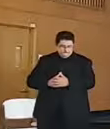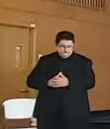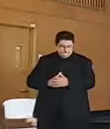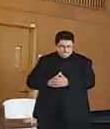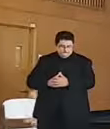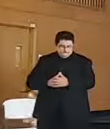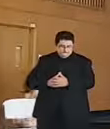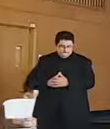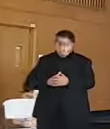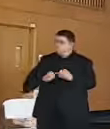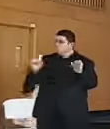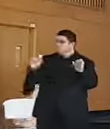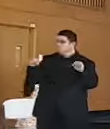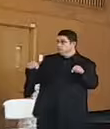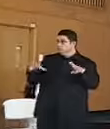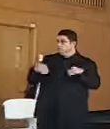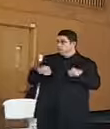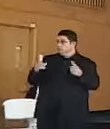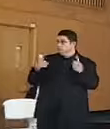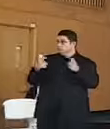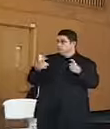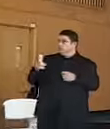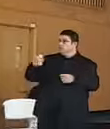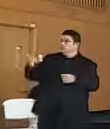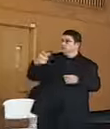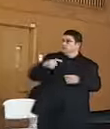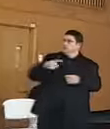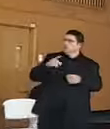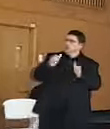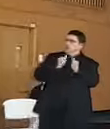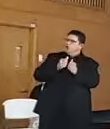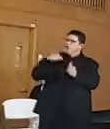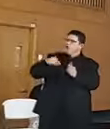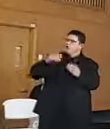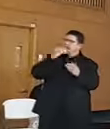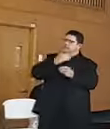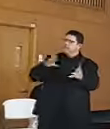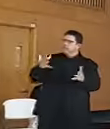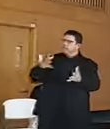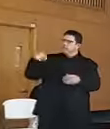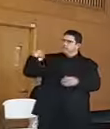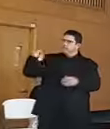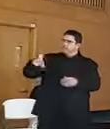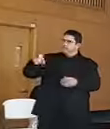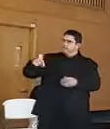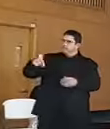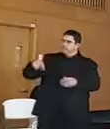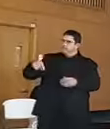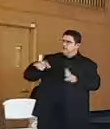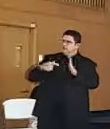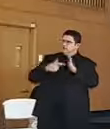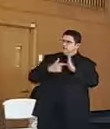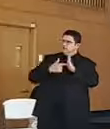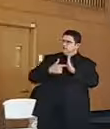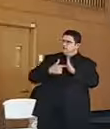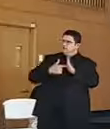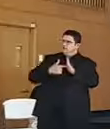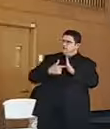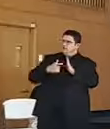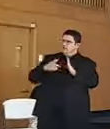We can take some questions. Dr. Page, with this announcement, sir, does this kind of infer, does it give school districts a nudge